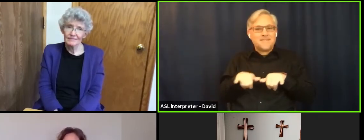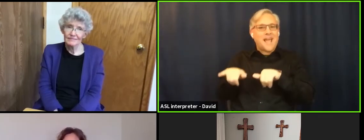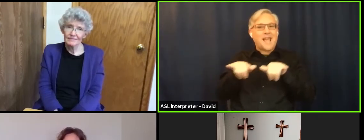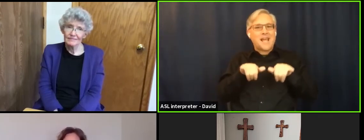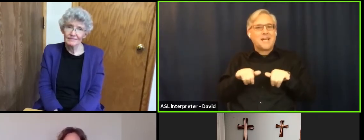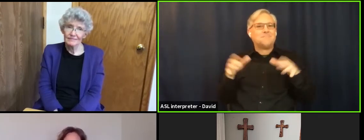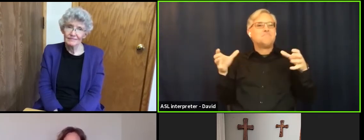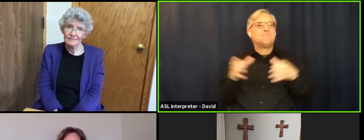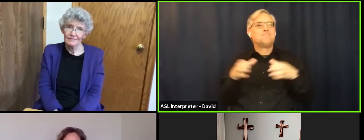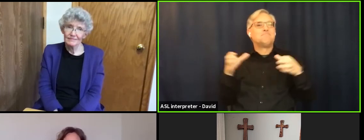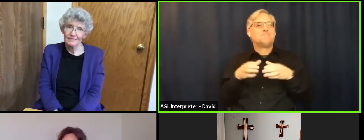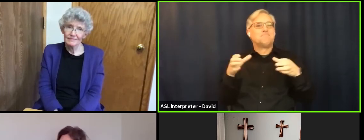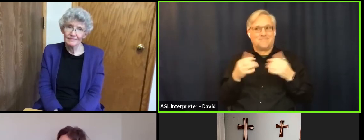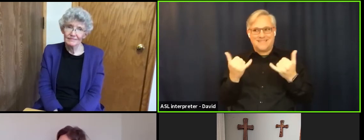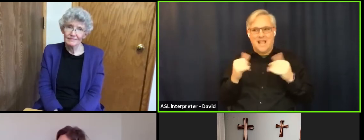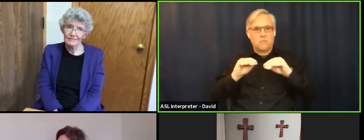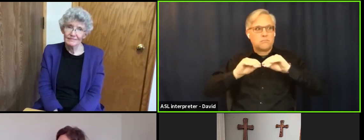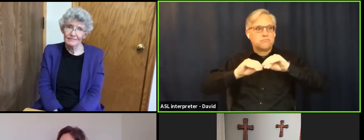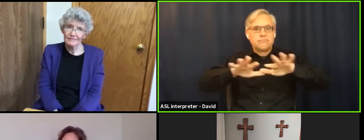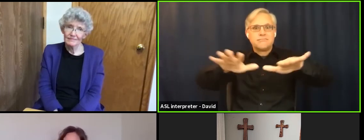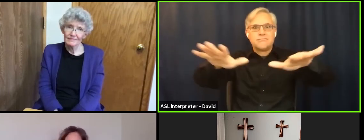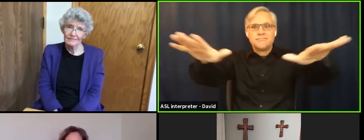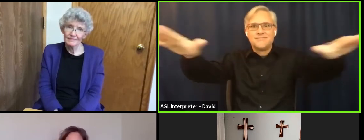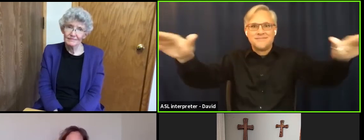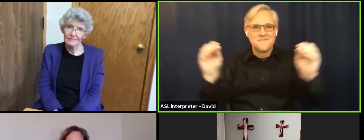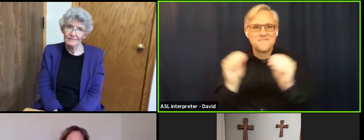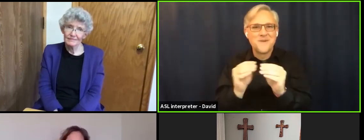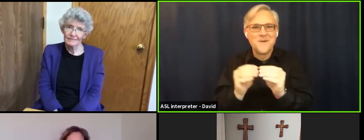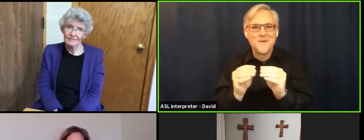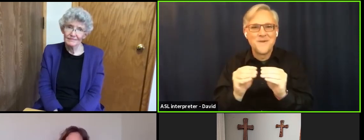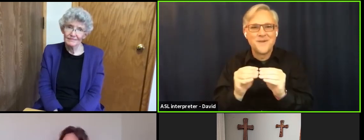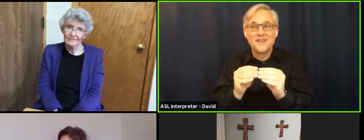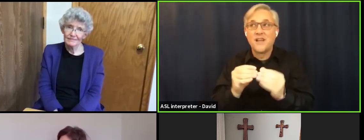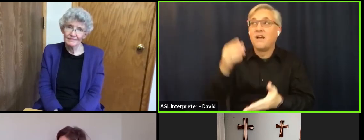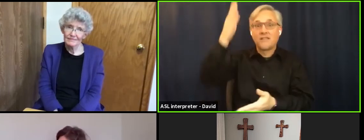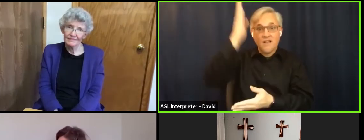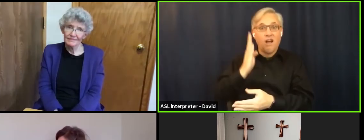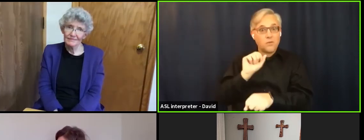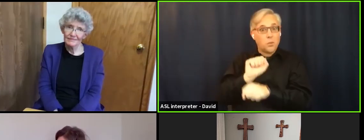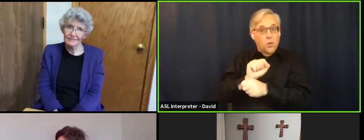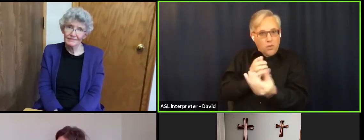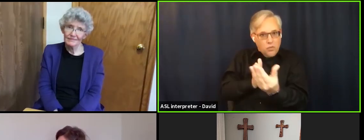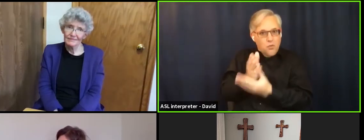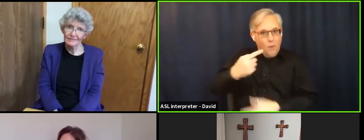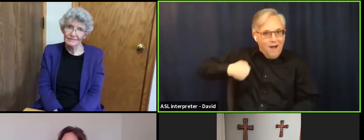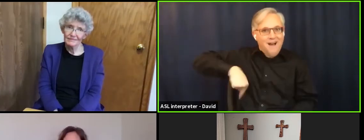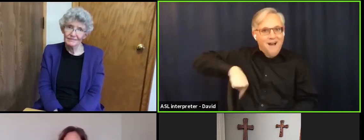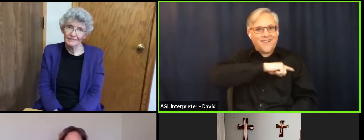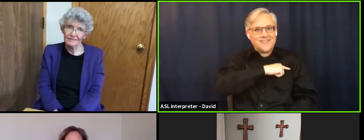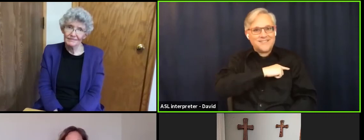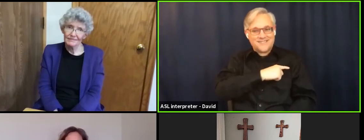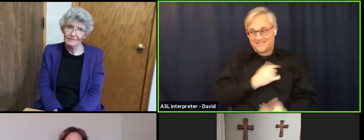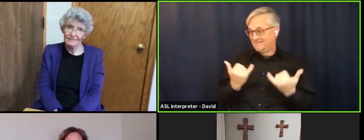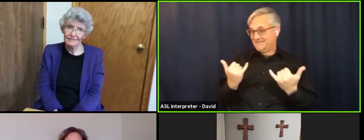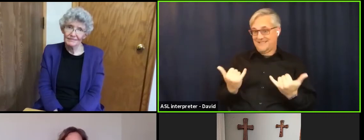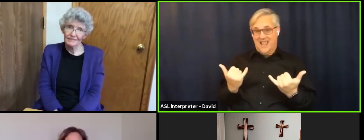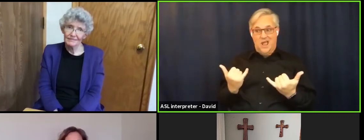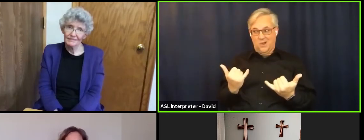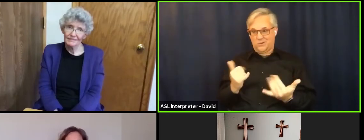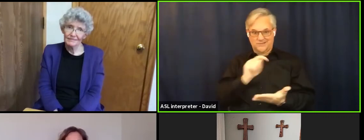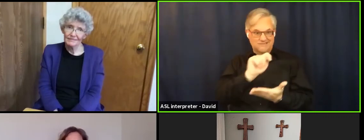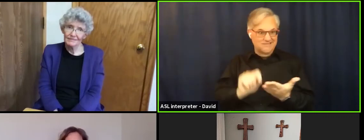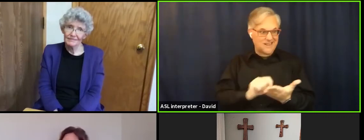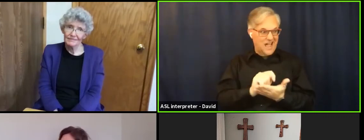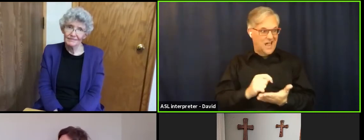God is working through us in this time of unknowns, because we can